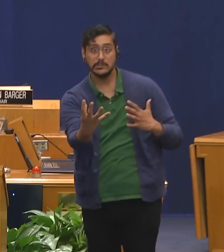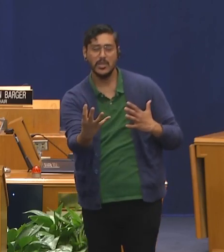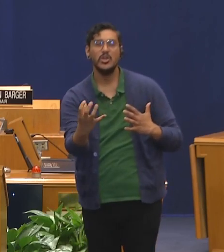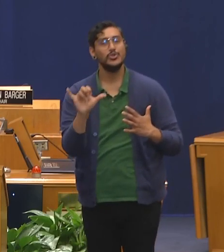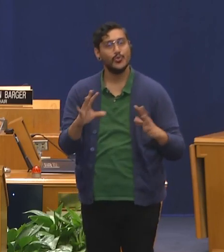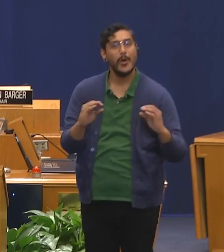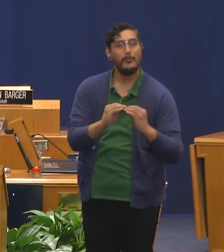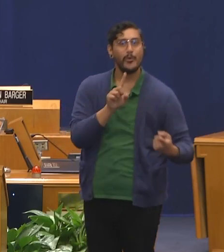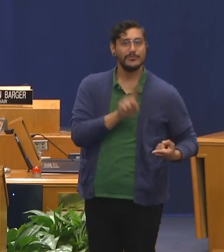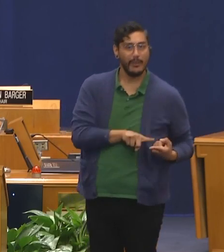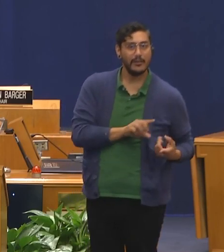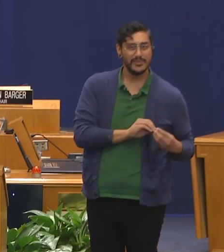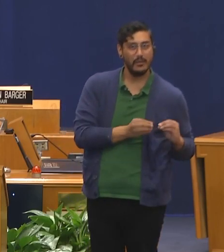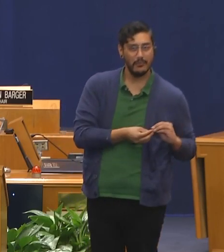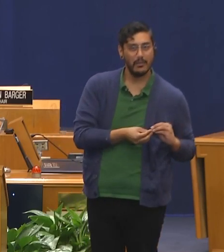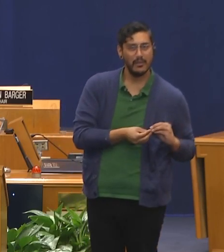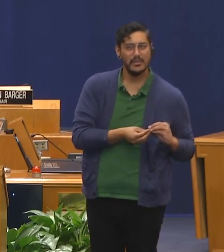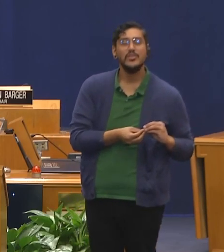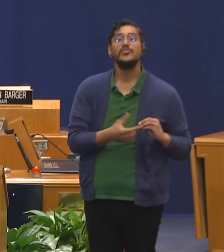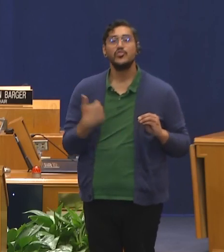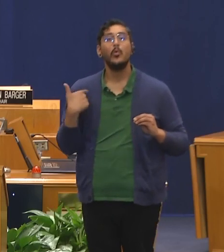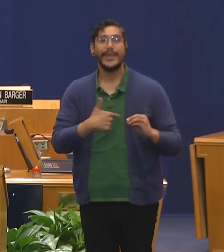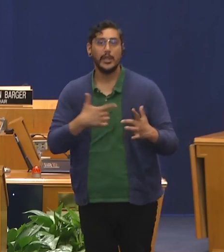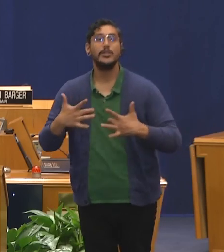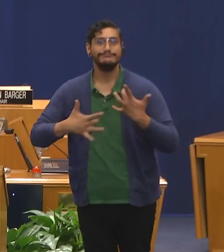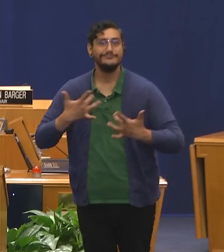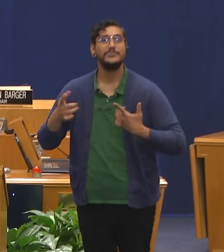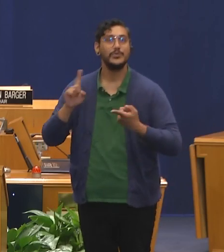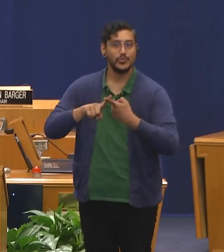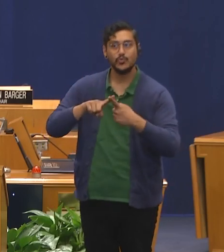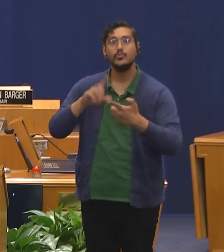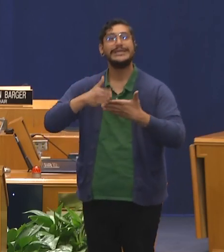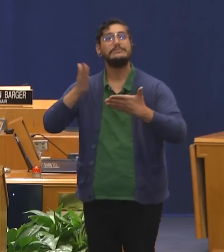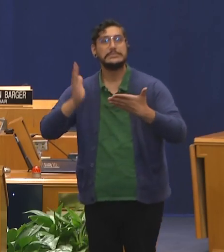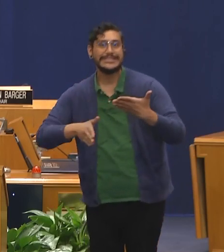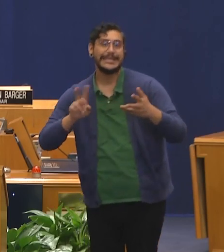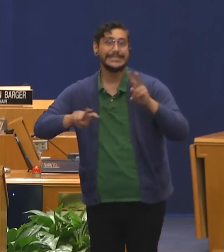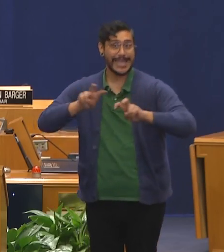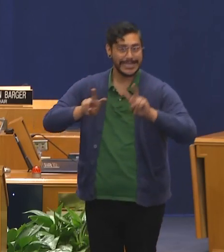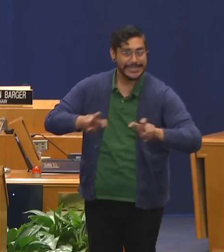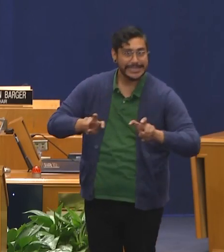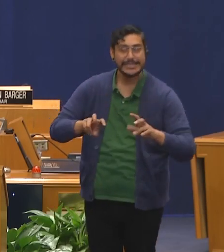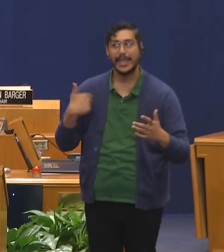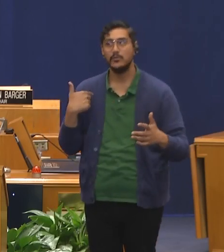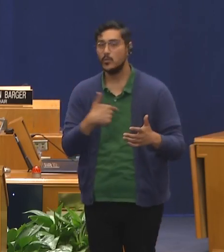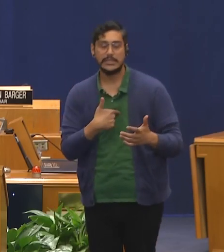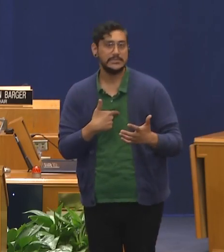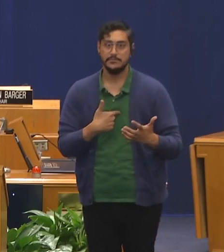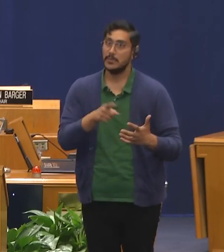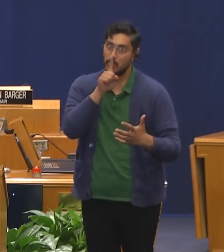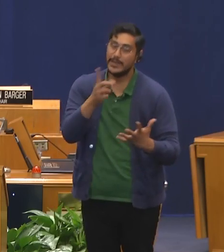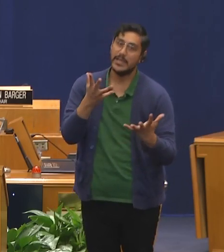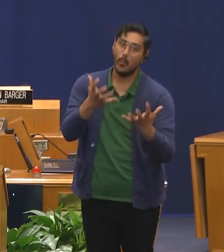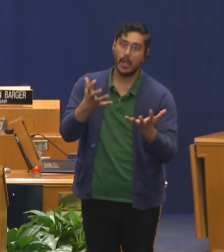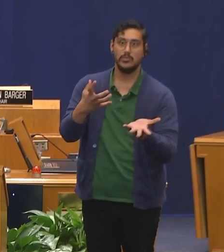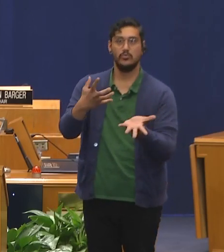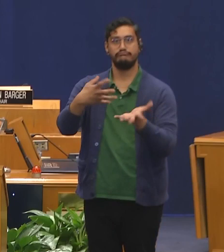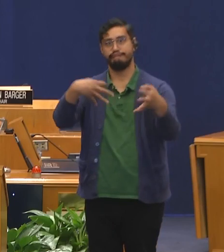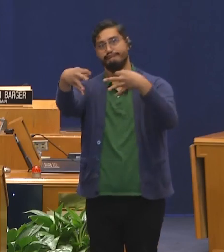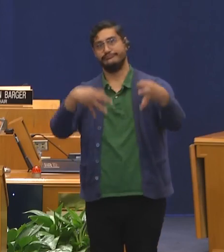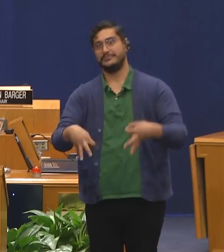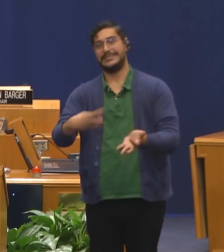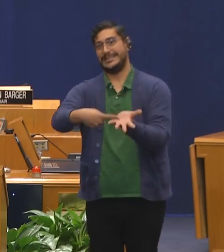smaller number. So we're anxious to complete our analysis, and we're anxious to be able to talk with all of you about it, and